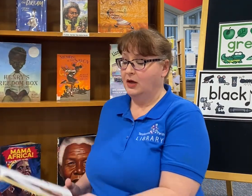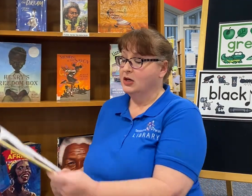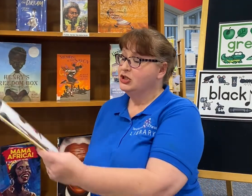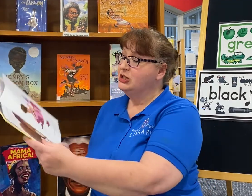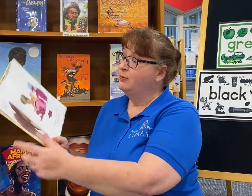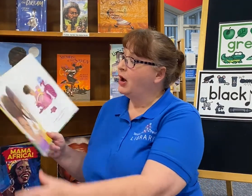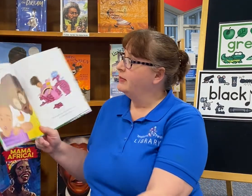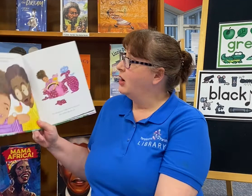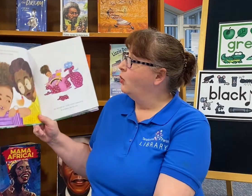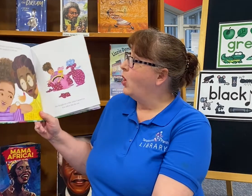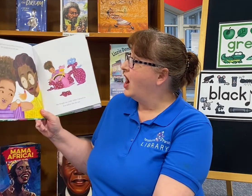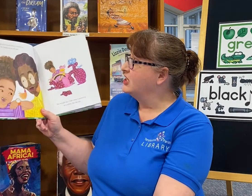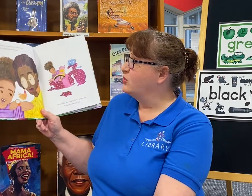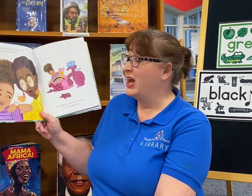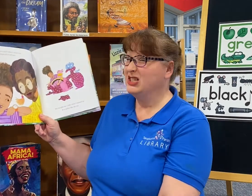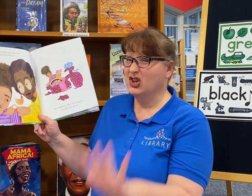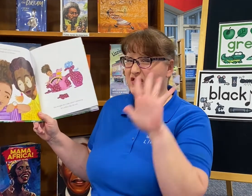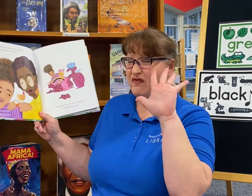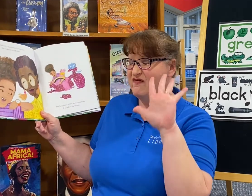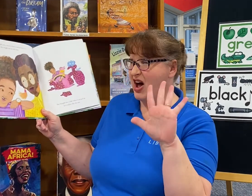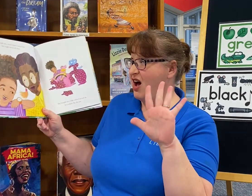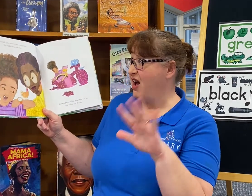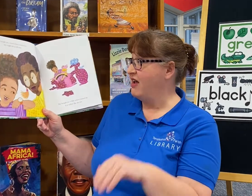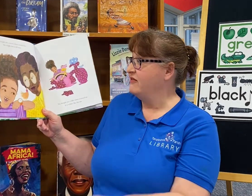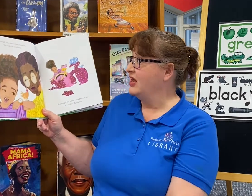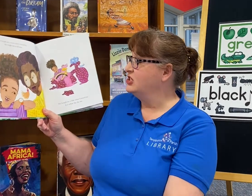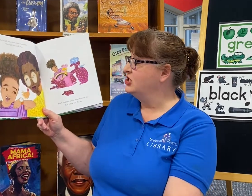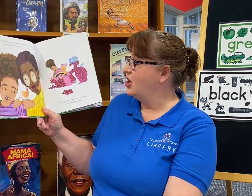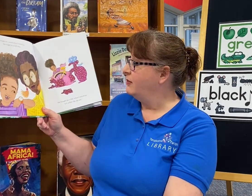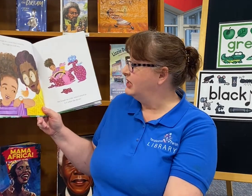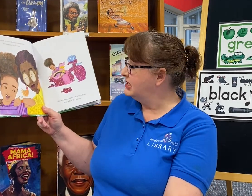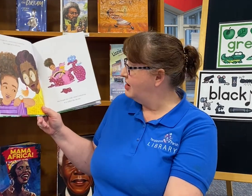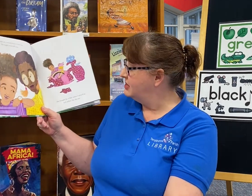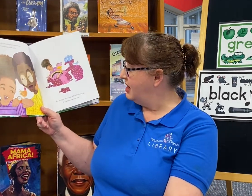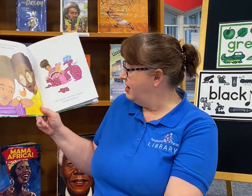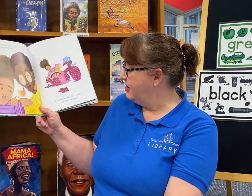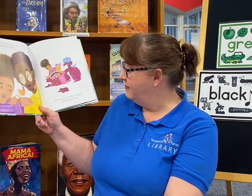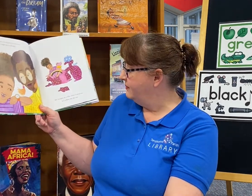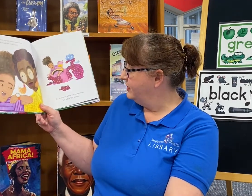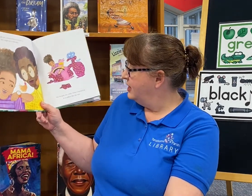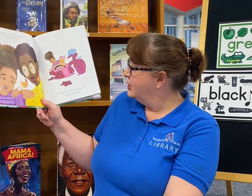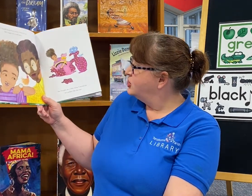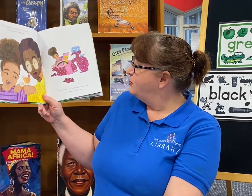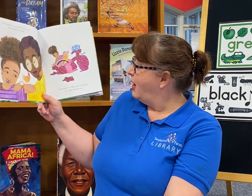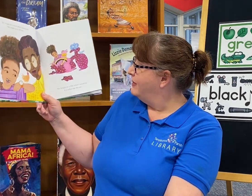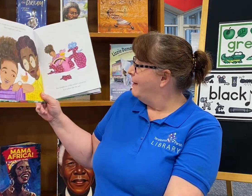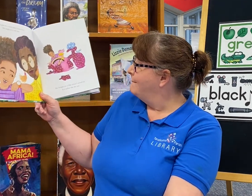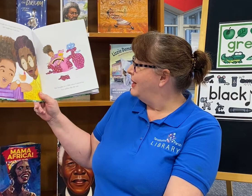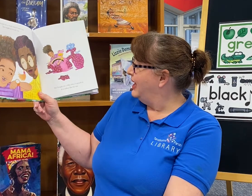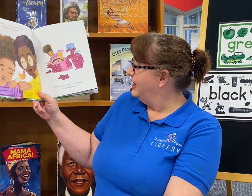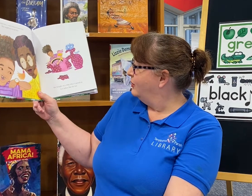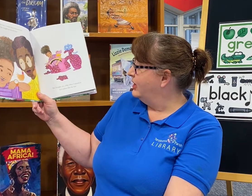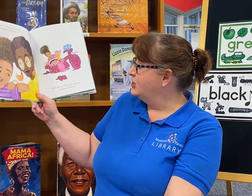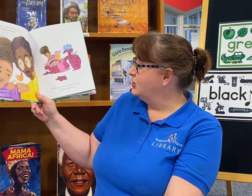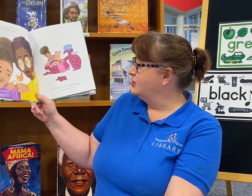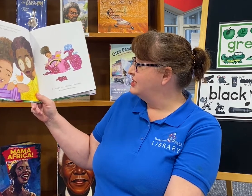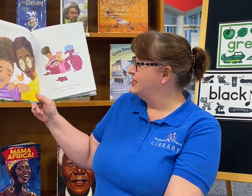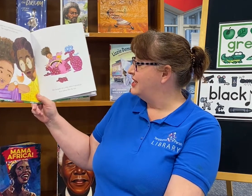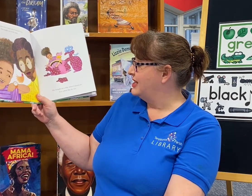She bought me a watch when I turned 5, and she taught me to tell time. She bought me a bike when I turned 6,